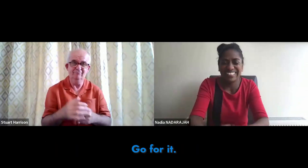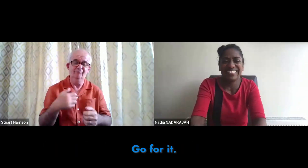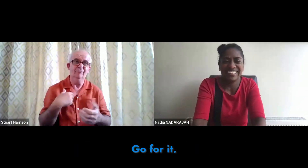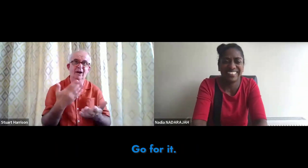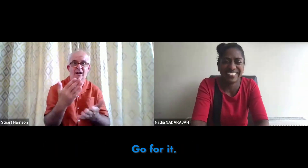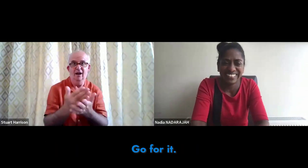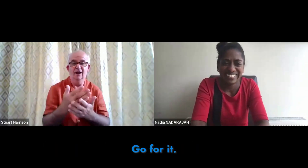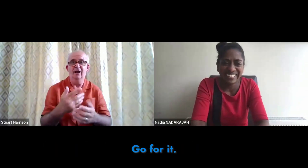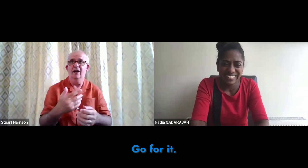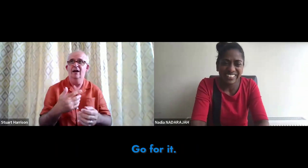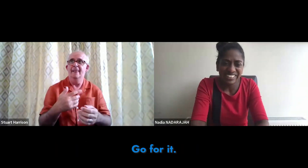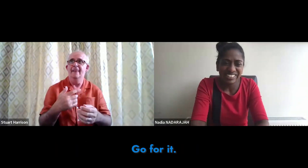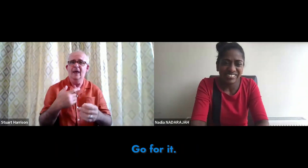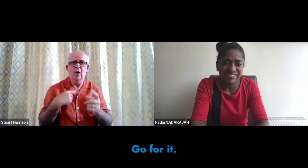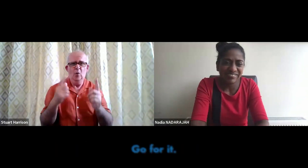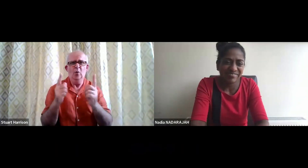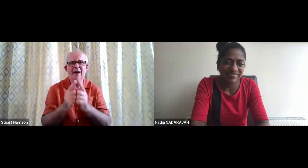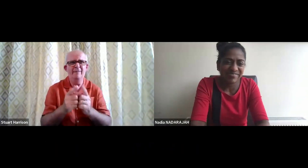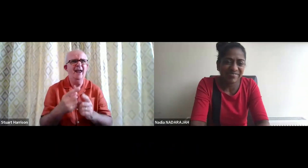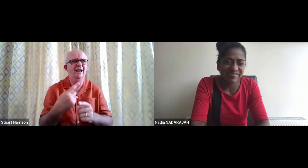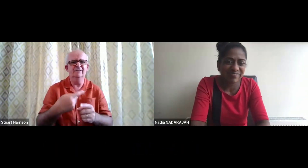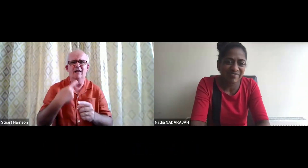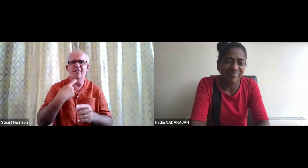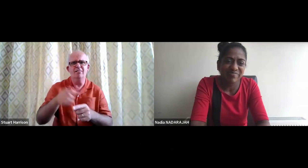you, Nadia. Go for it.